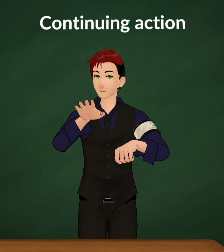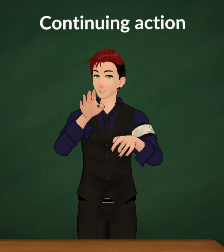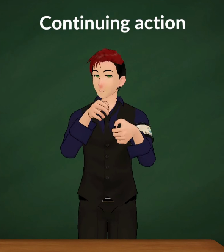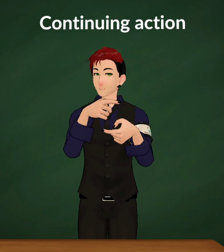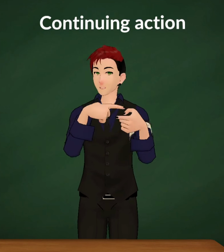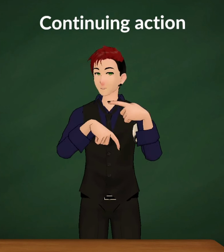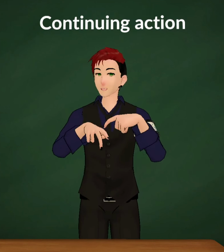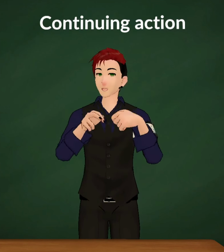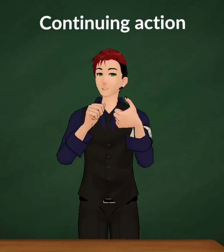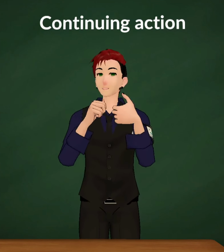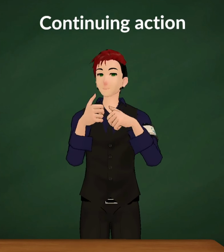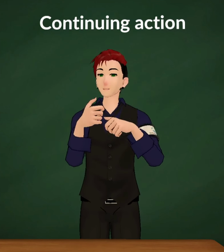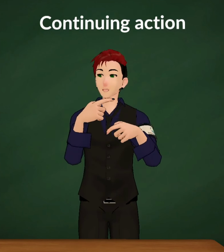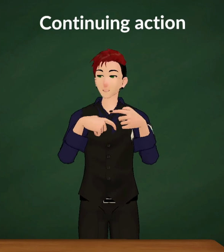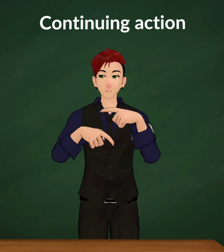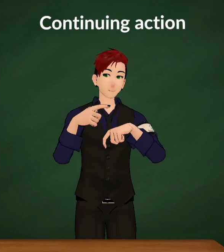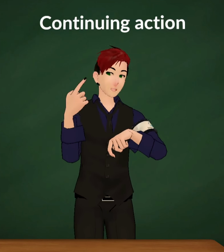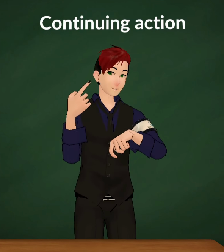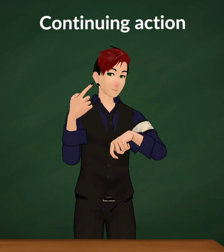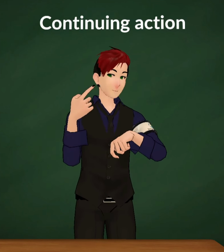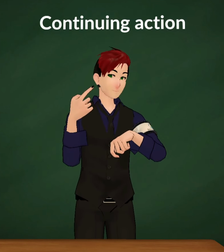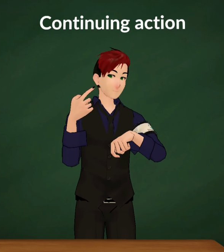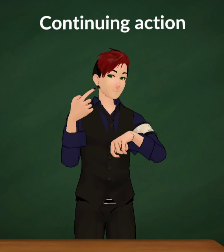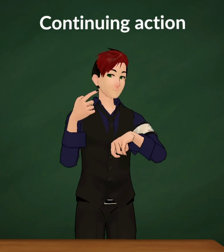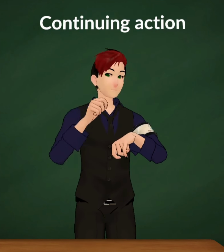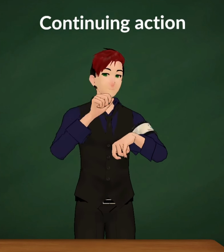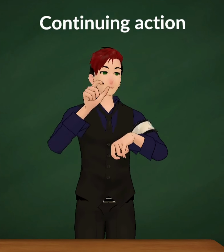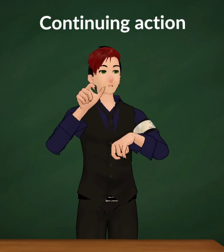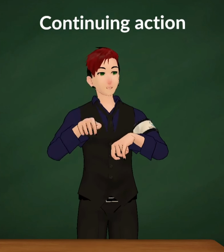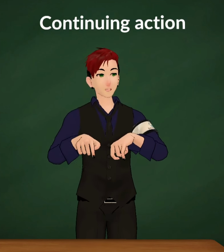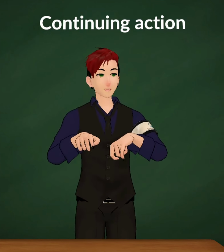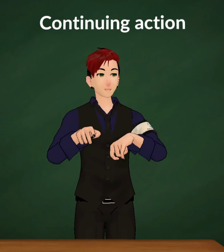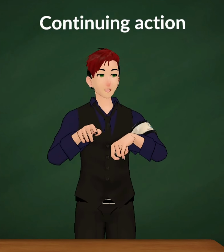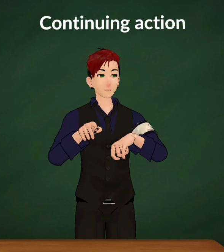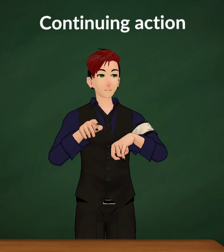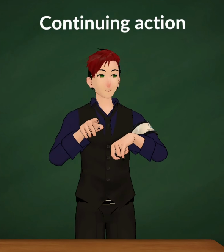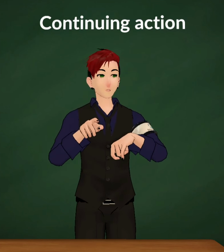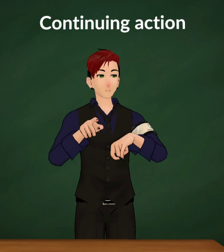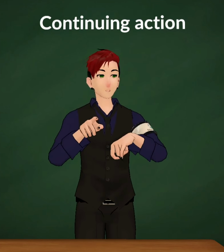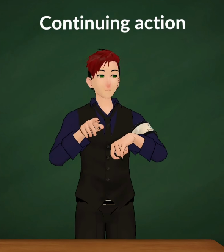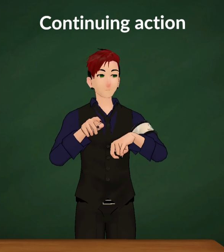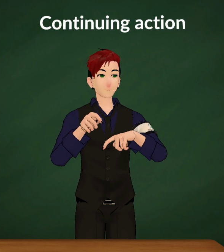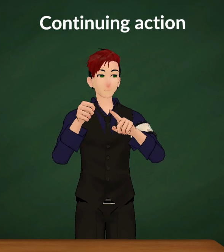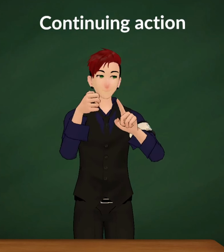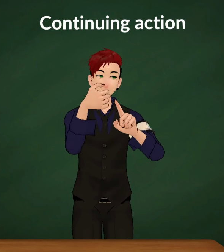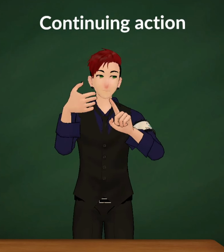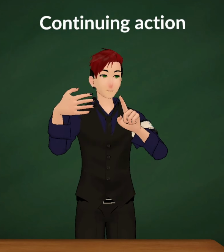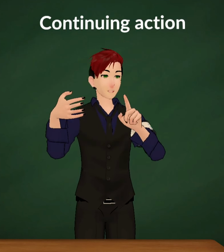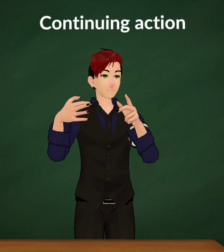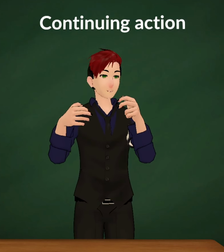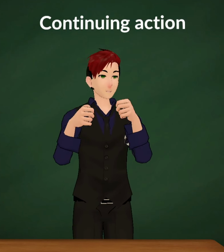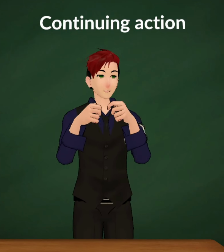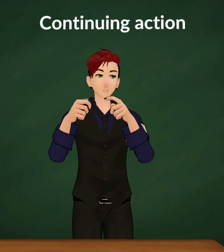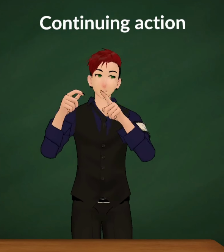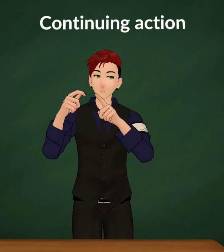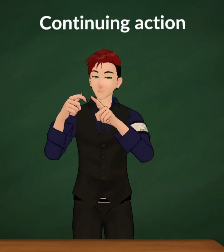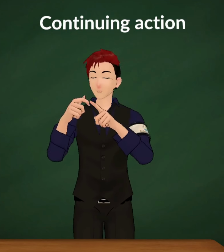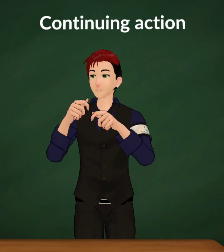aspect in your sign in how you sign something. You don't have to expand with words,